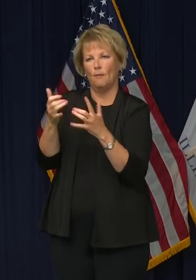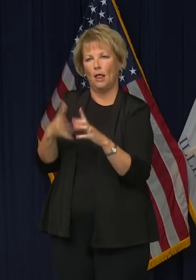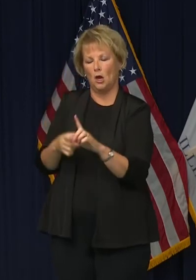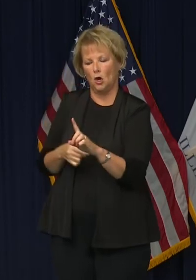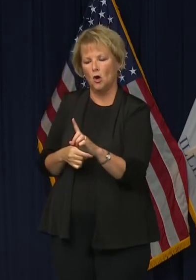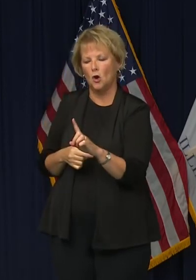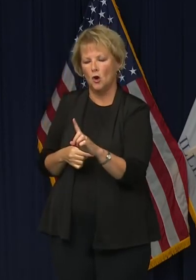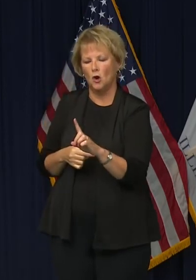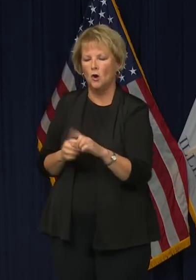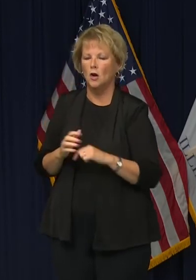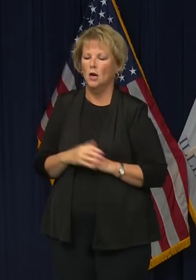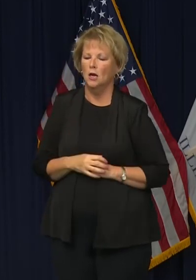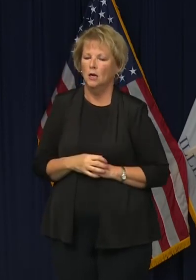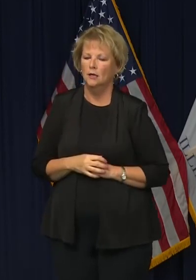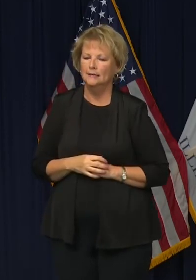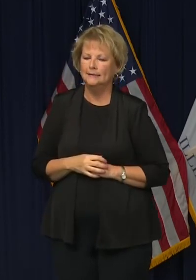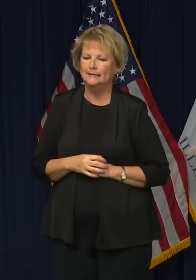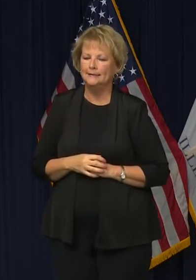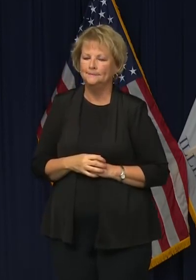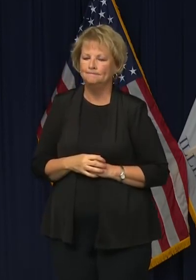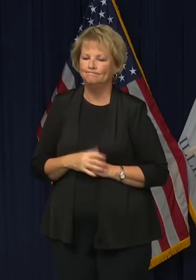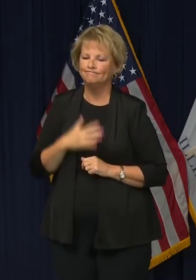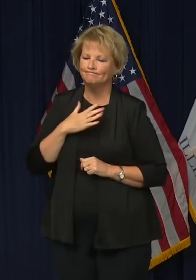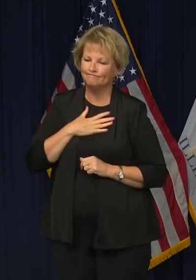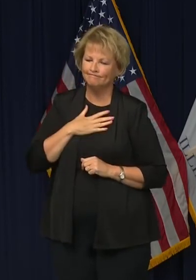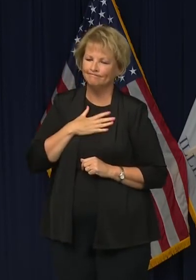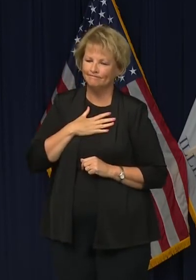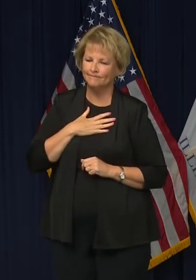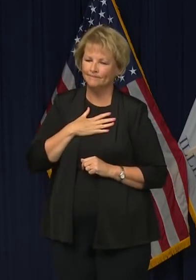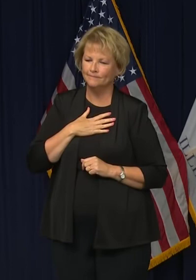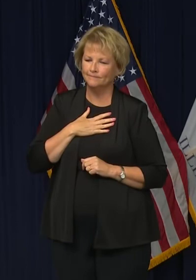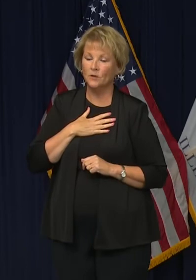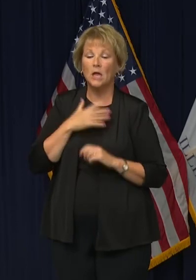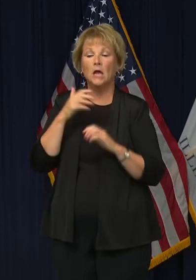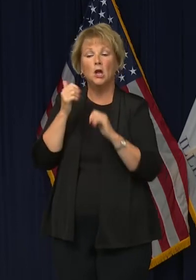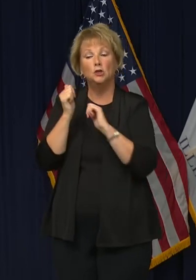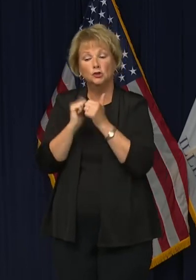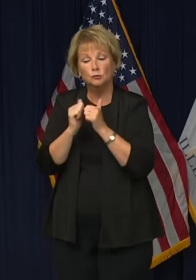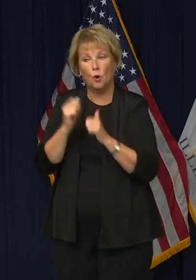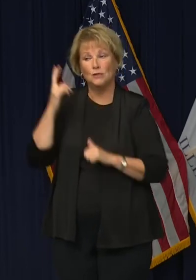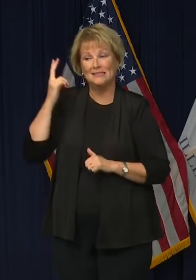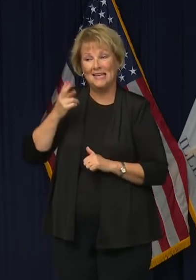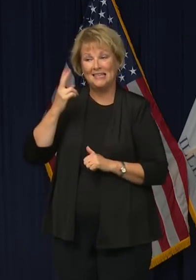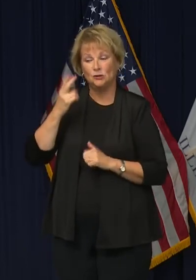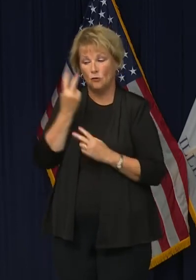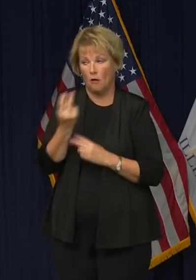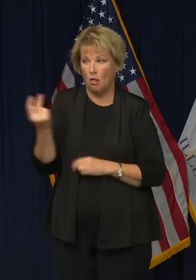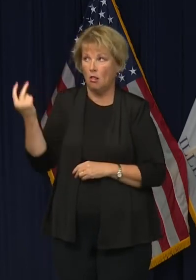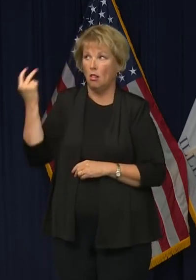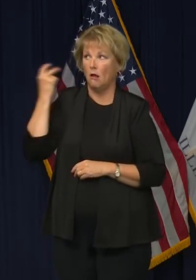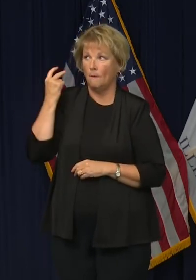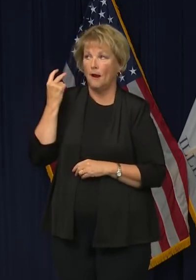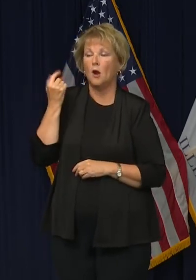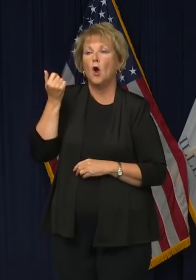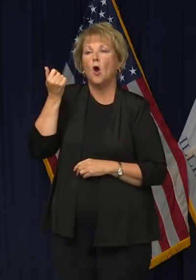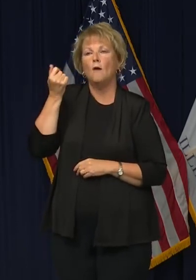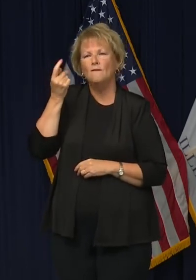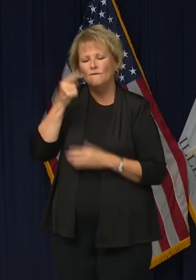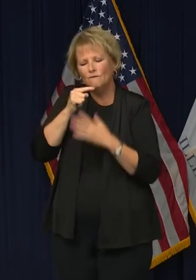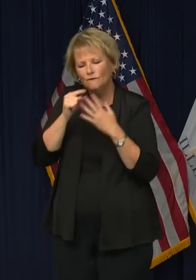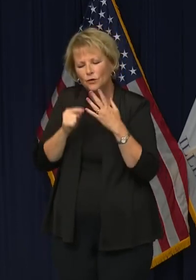I just, there are a few people in sports history that truly, I think